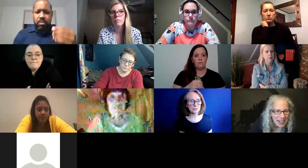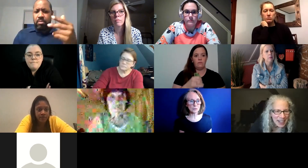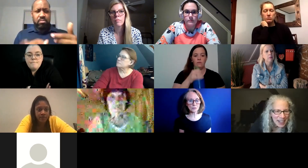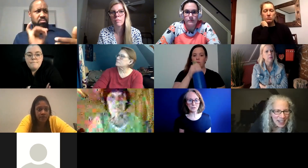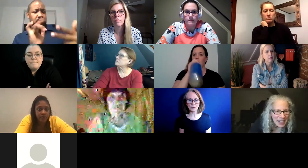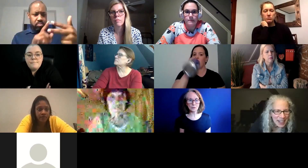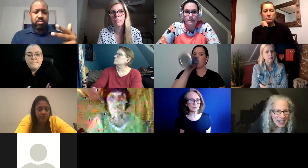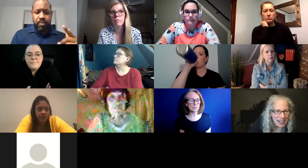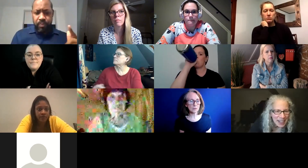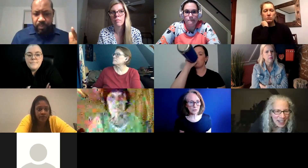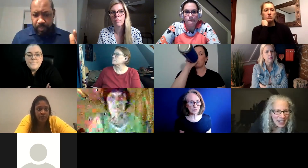so that you can log on.